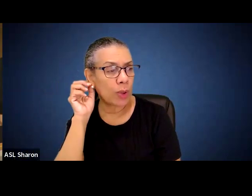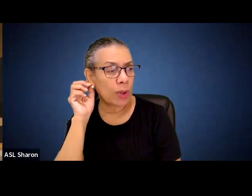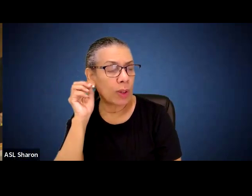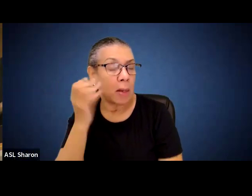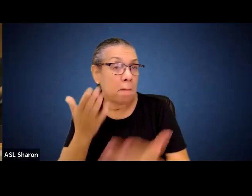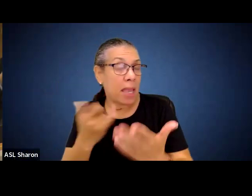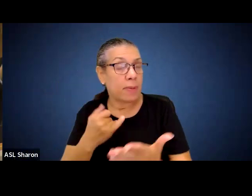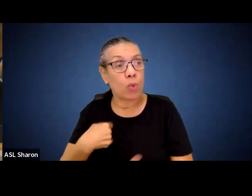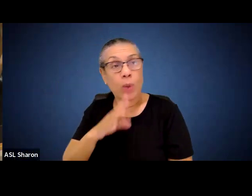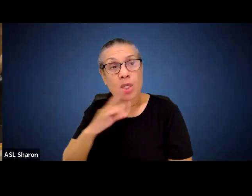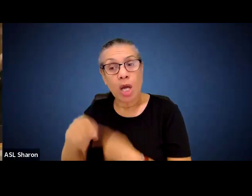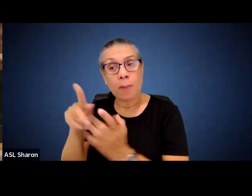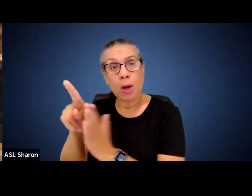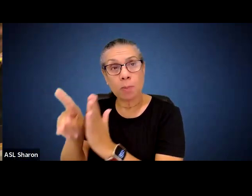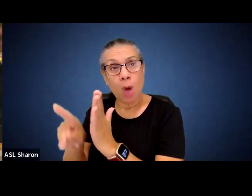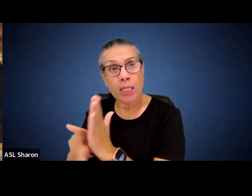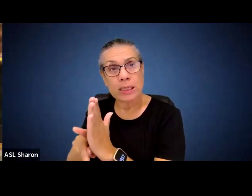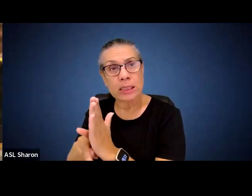policy discussion.